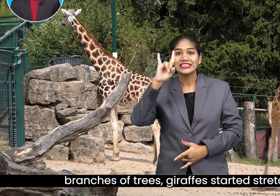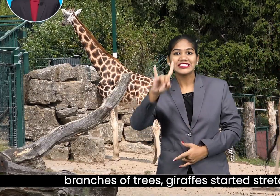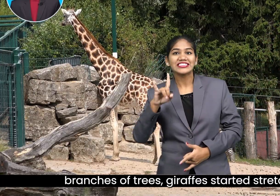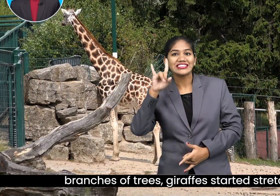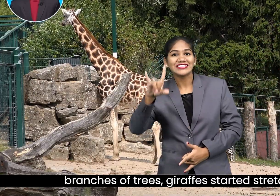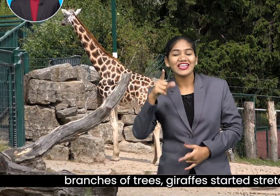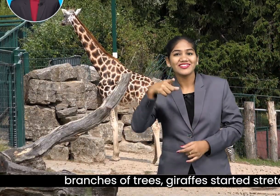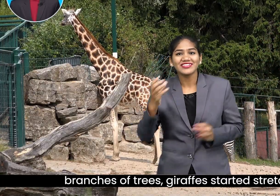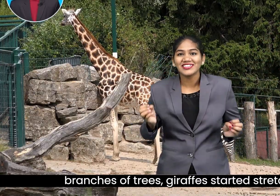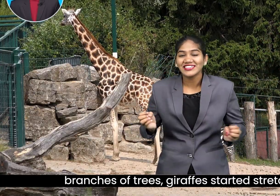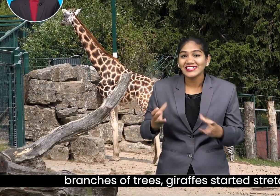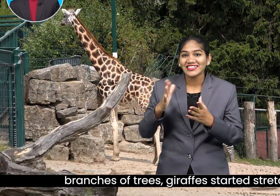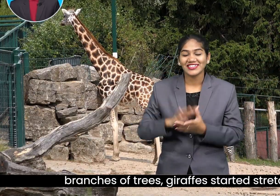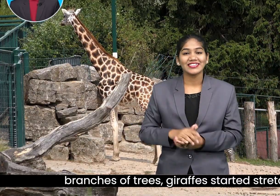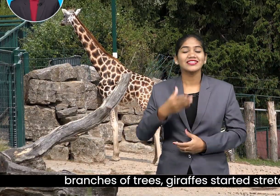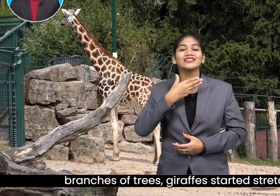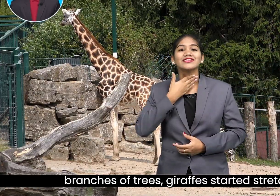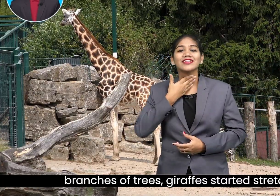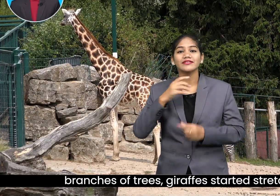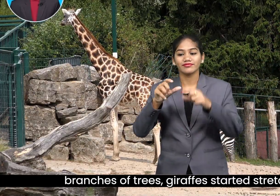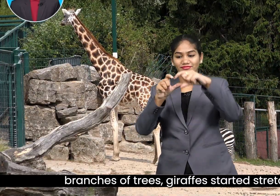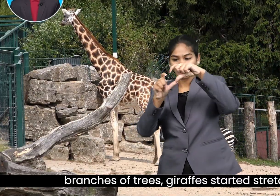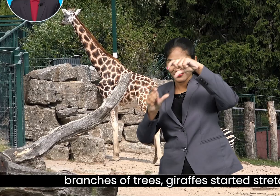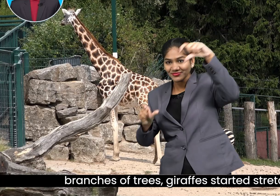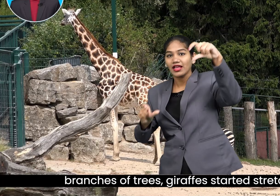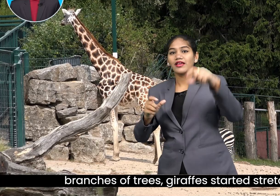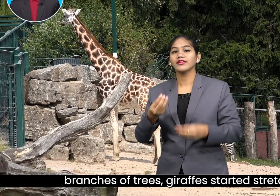Giraffes started stretching their necks.